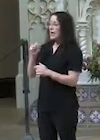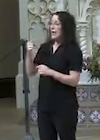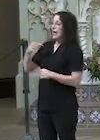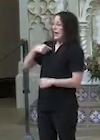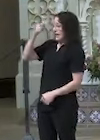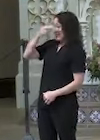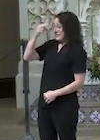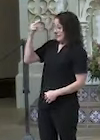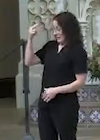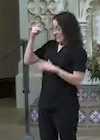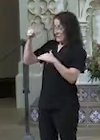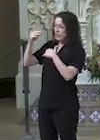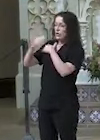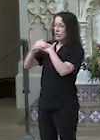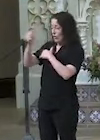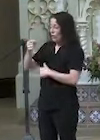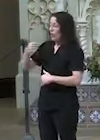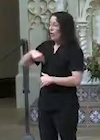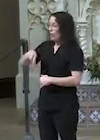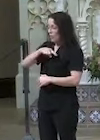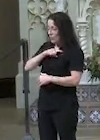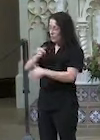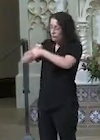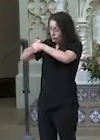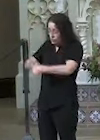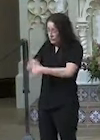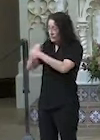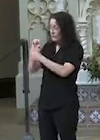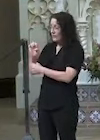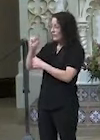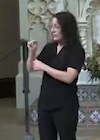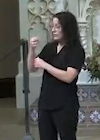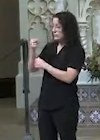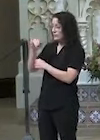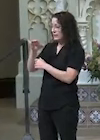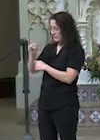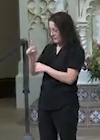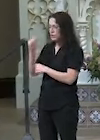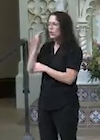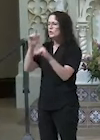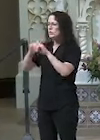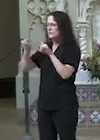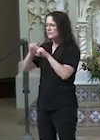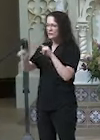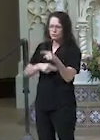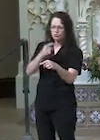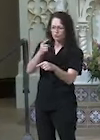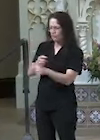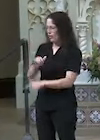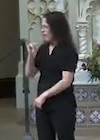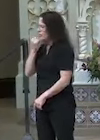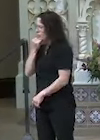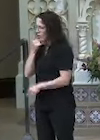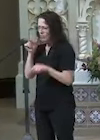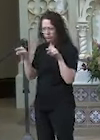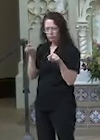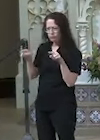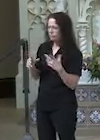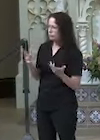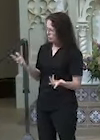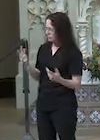Catholics, we are called to ethics, right? To know the difference between right and wrong,